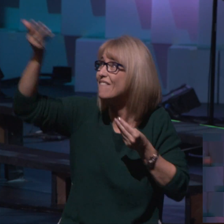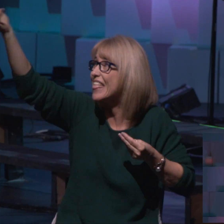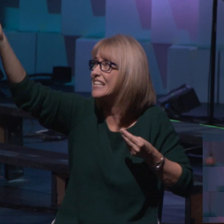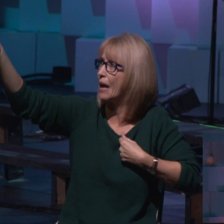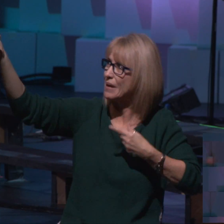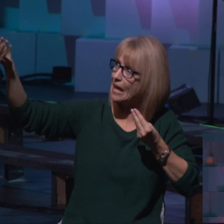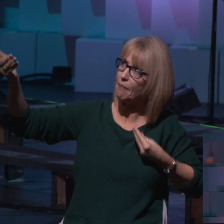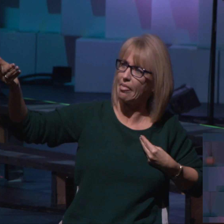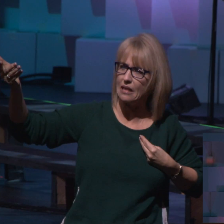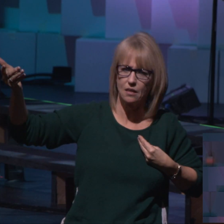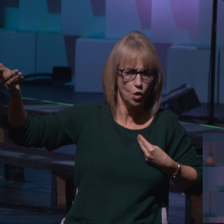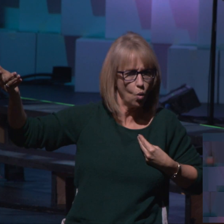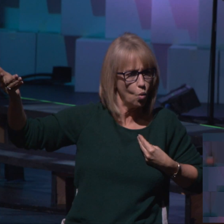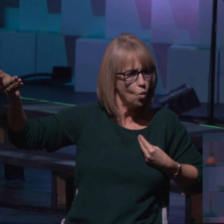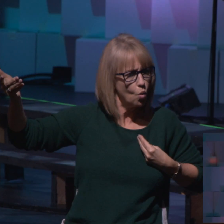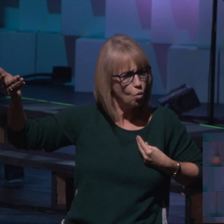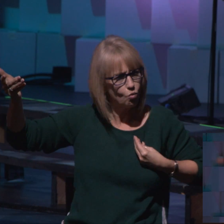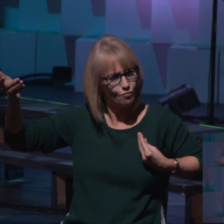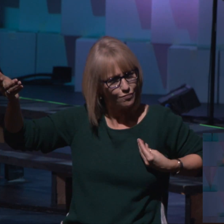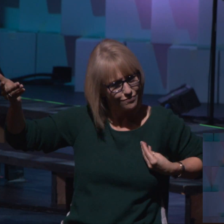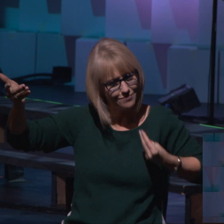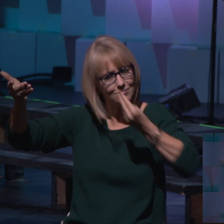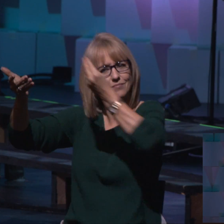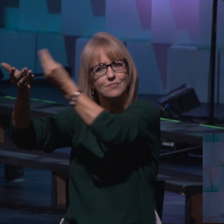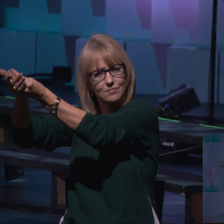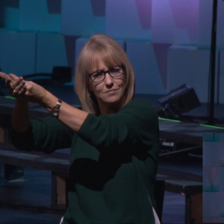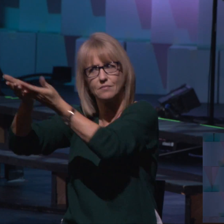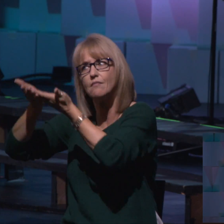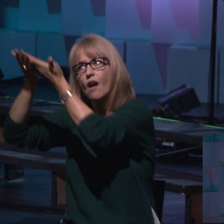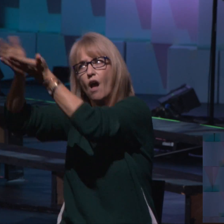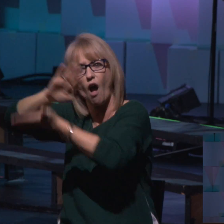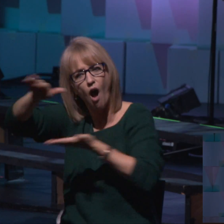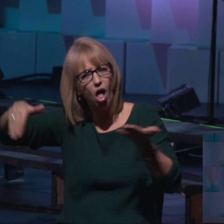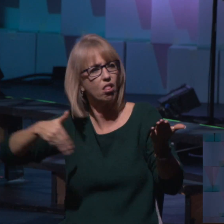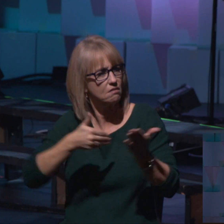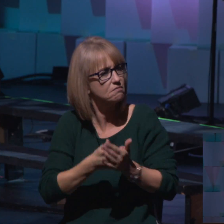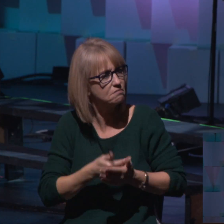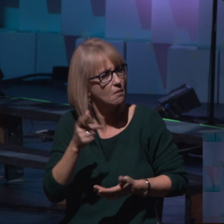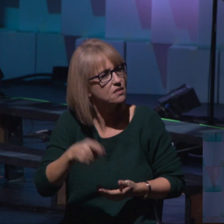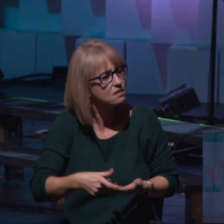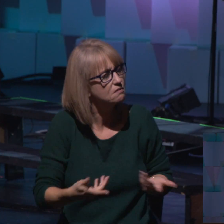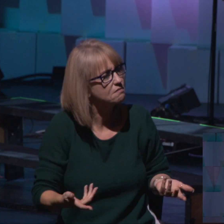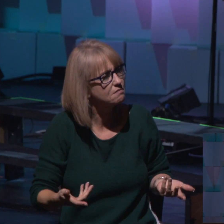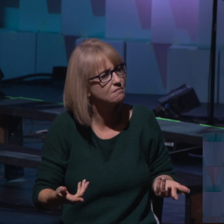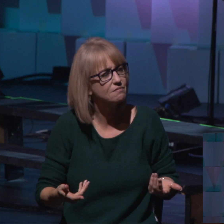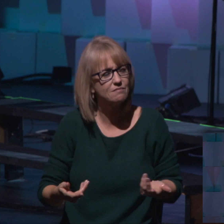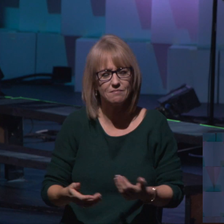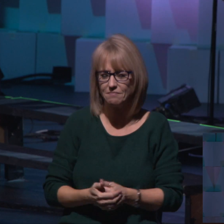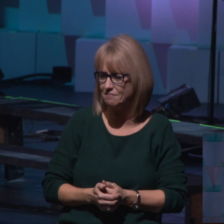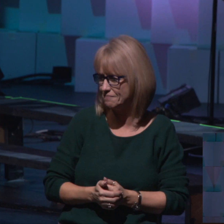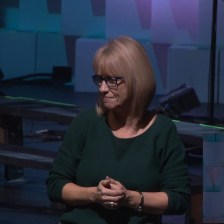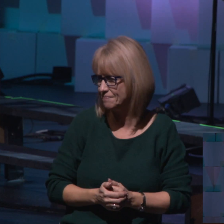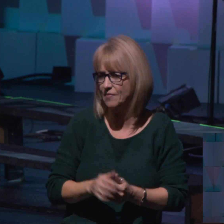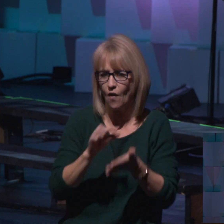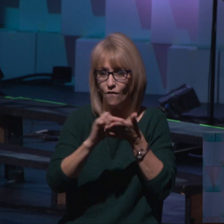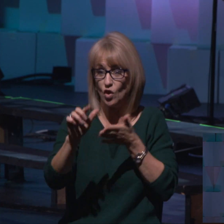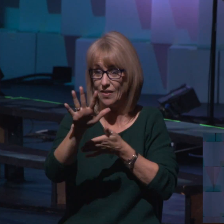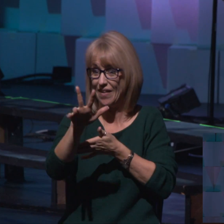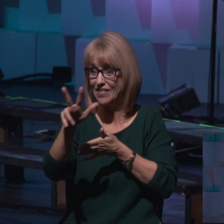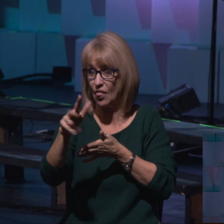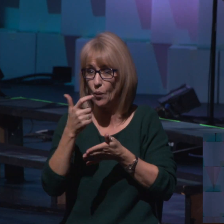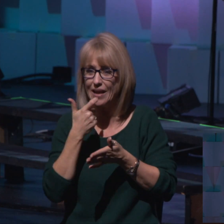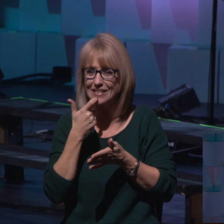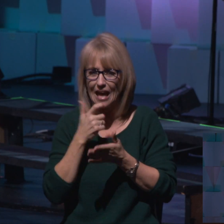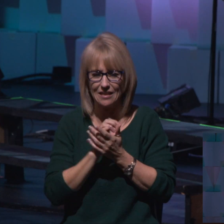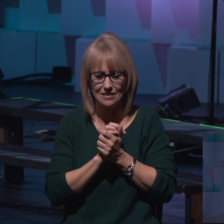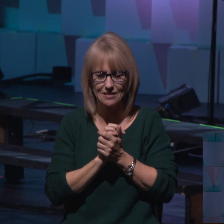God, I need your mercy. I need you in my life in every way. And verse 53